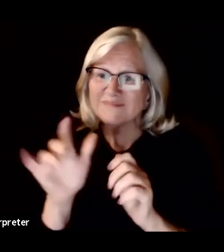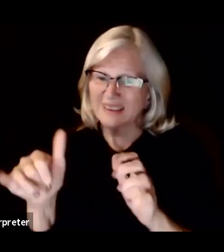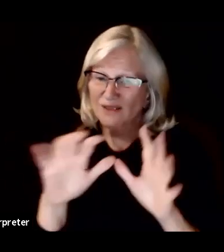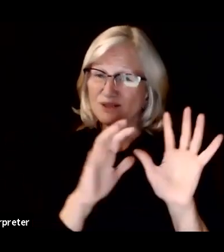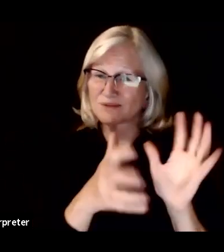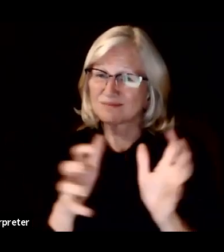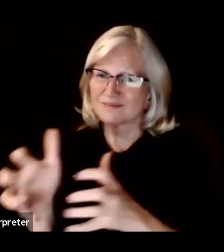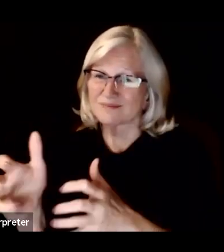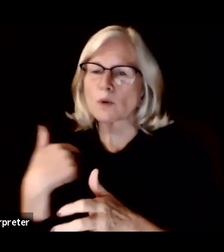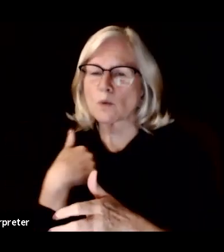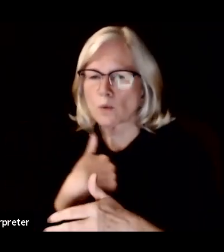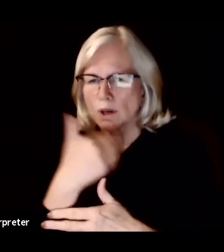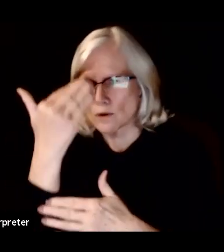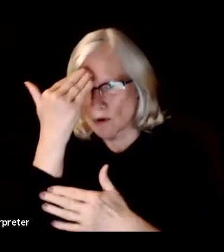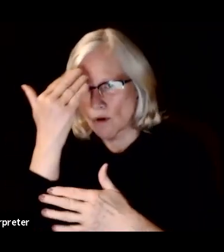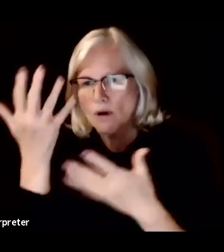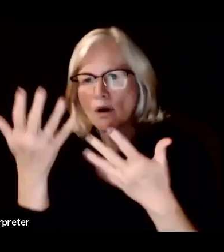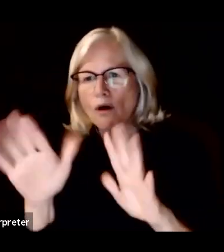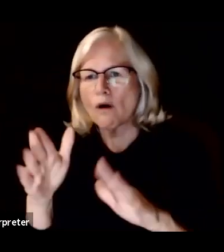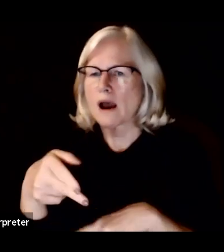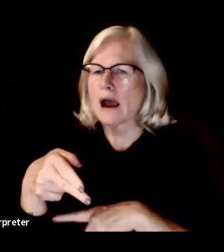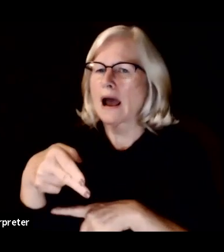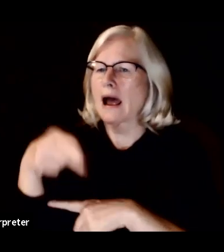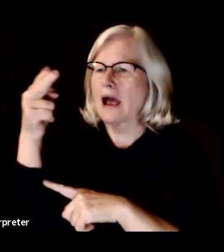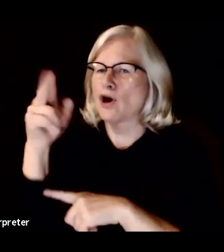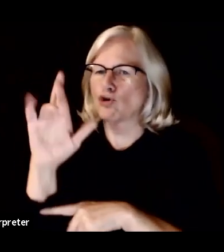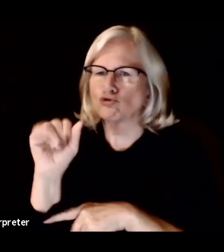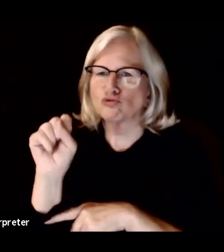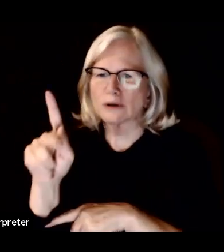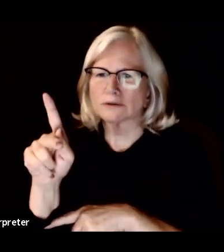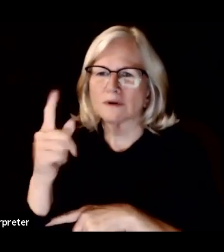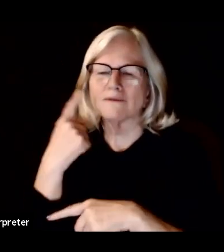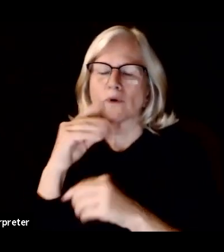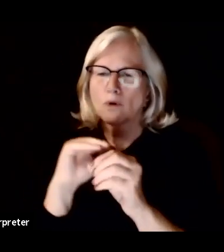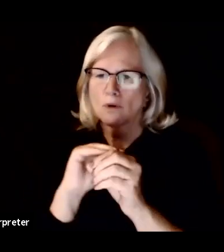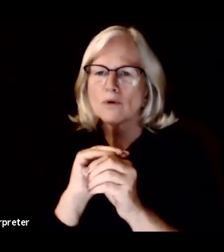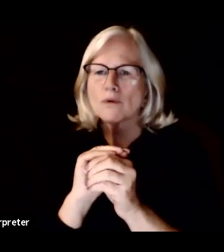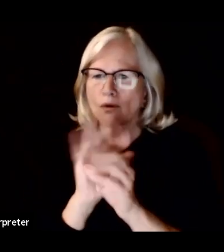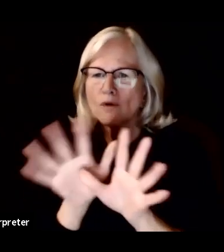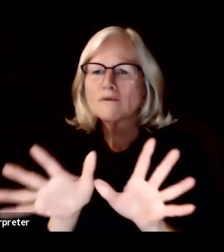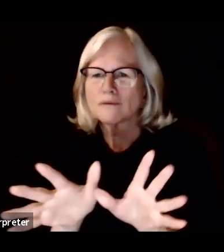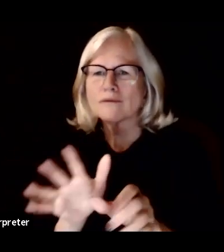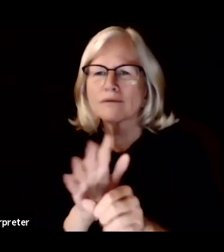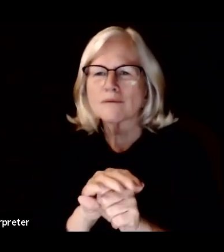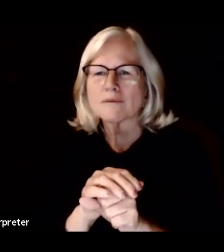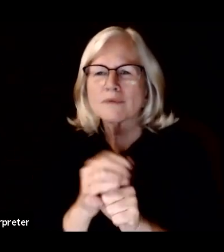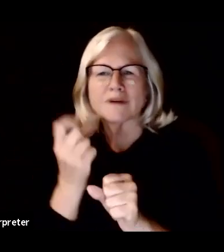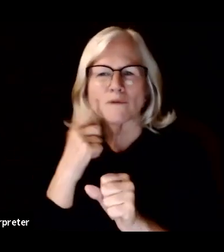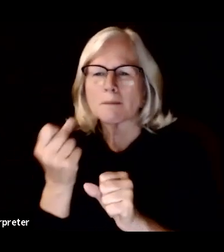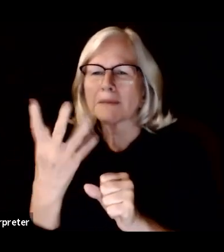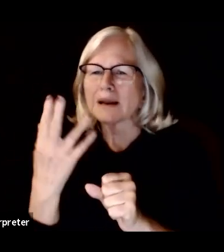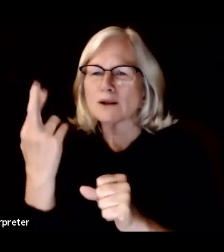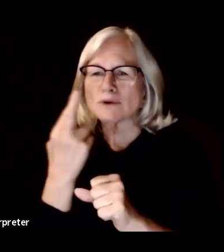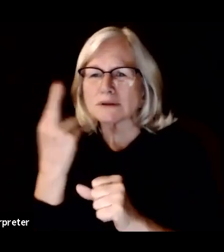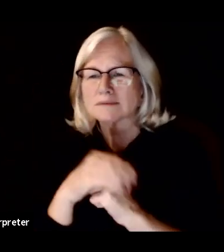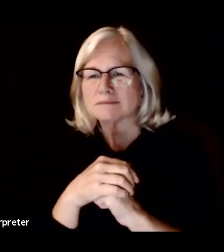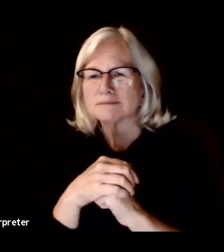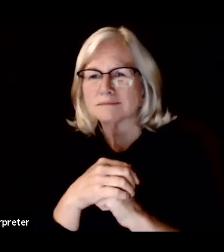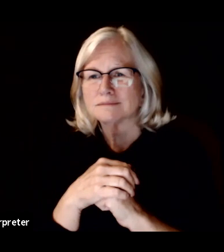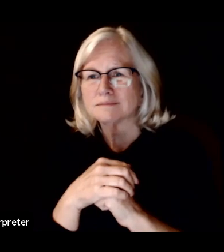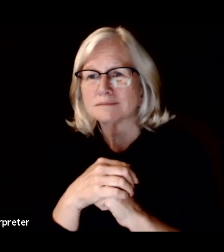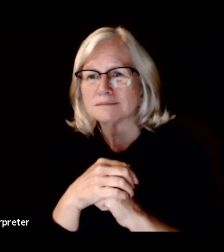risk for COVID because of a number of factors, as well as at greater risk for complications. We want to make sure